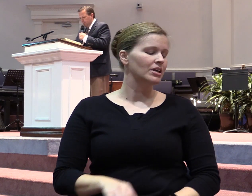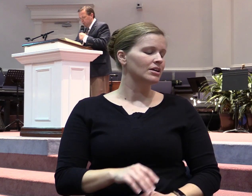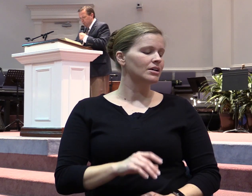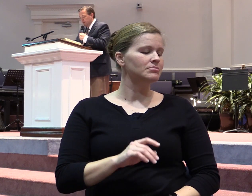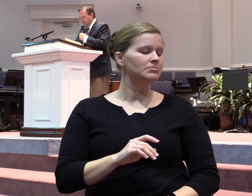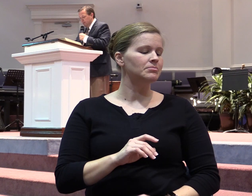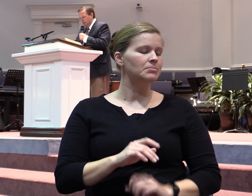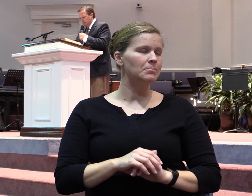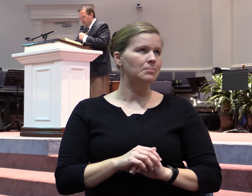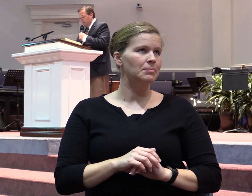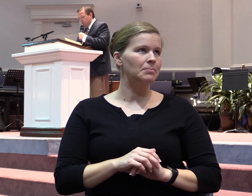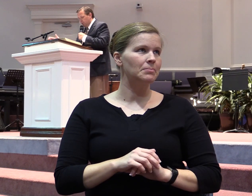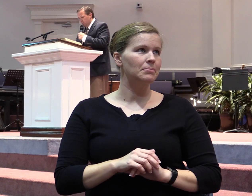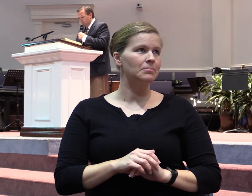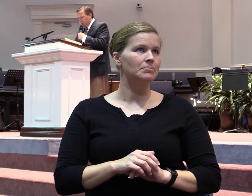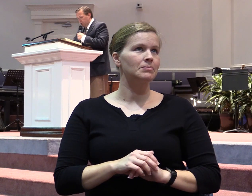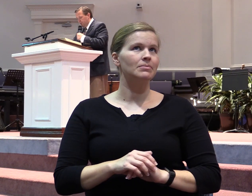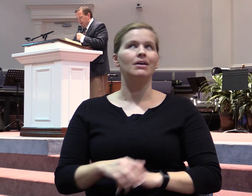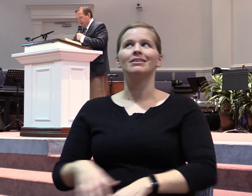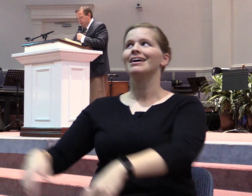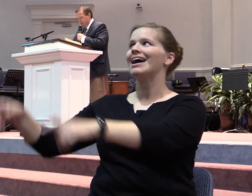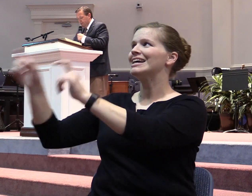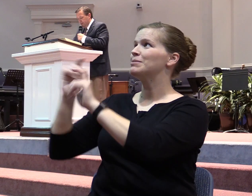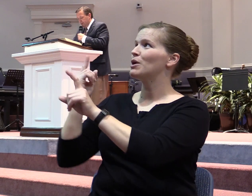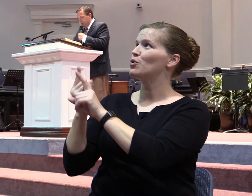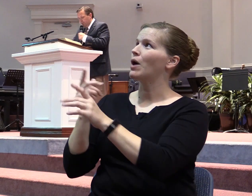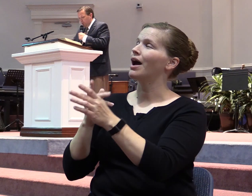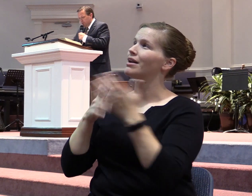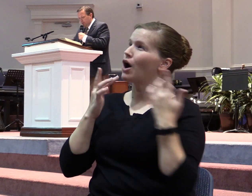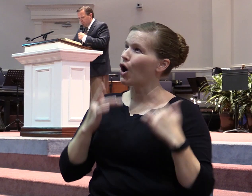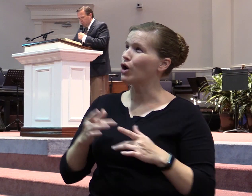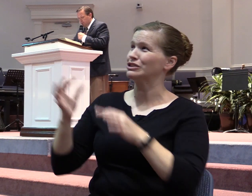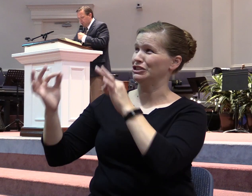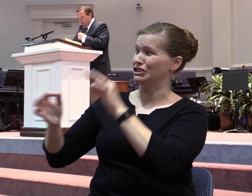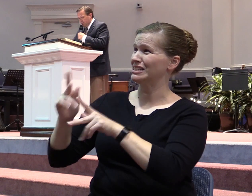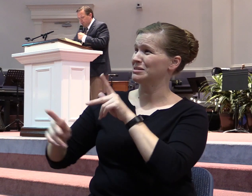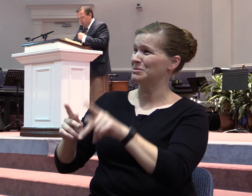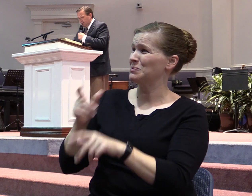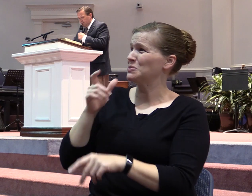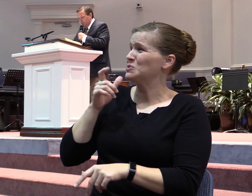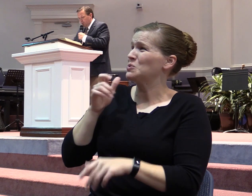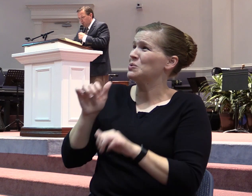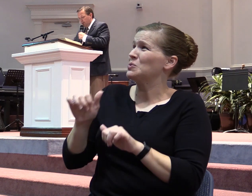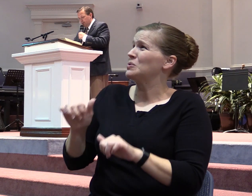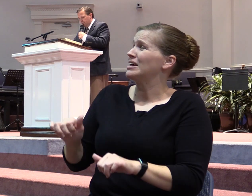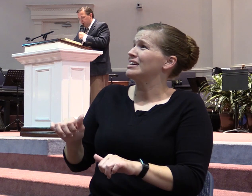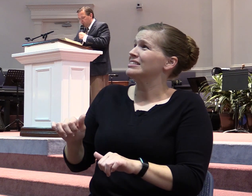people, that I may discern between good and bad. For who is able to judge this, thy so great a people?